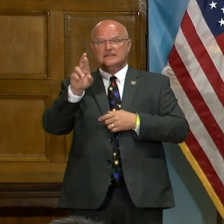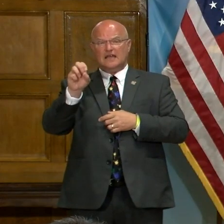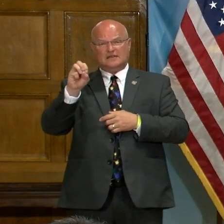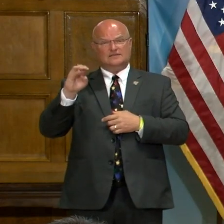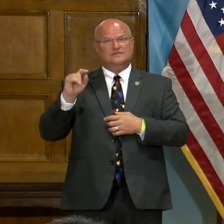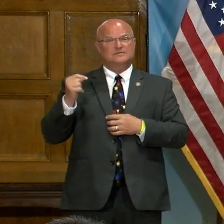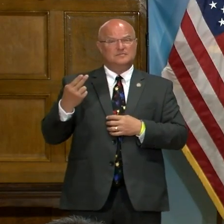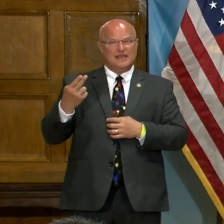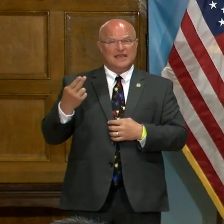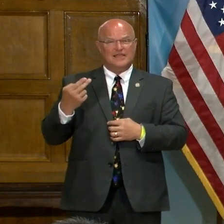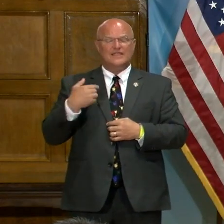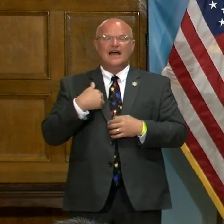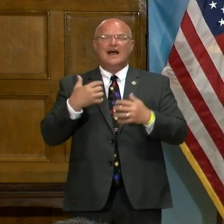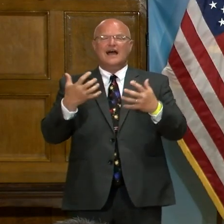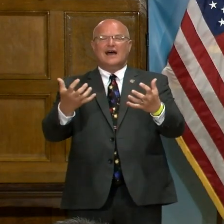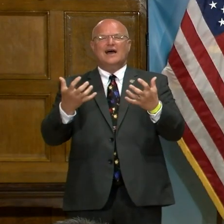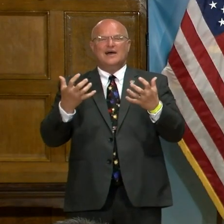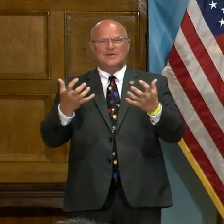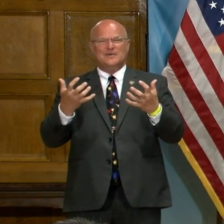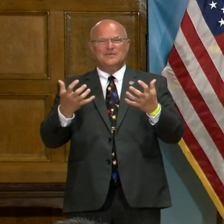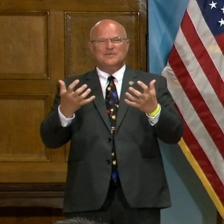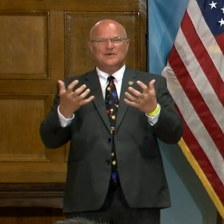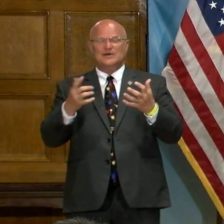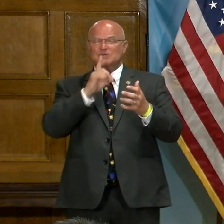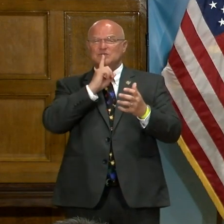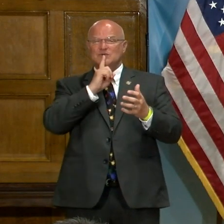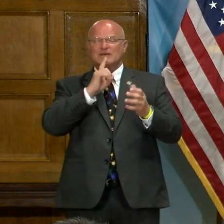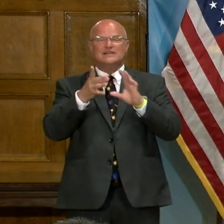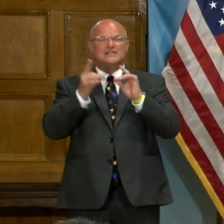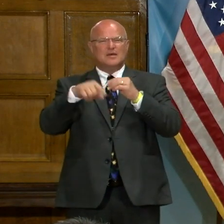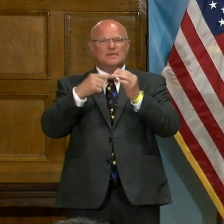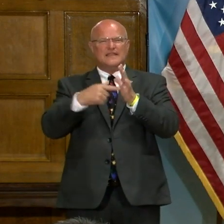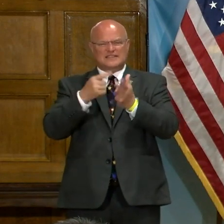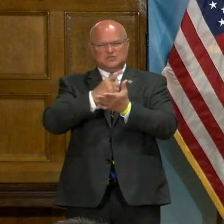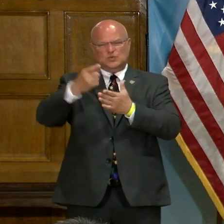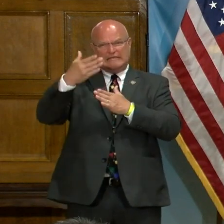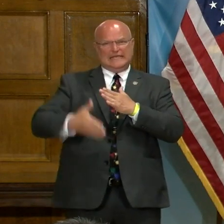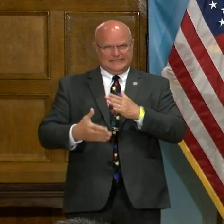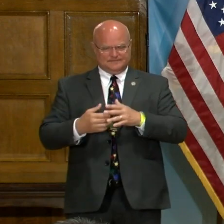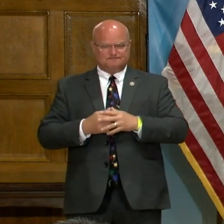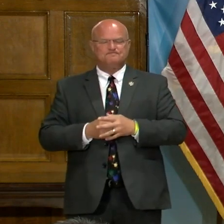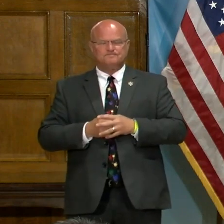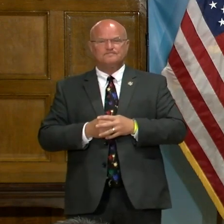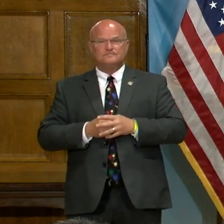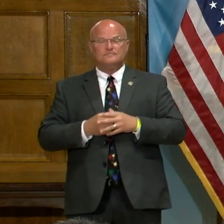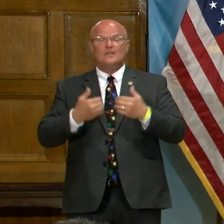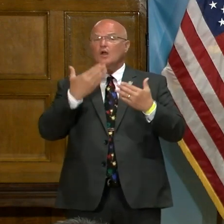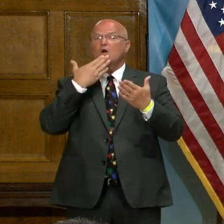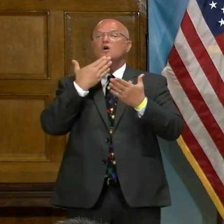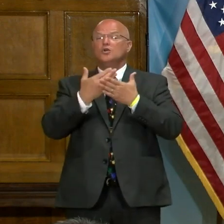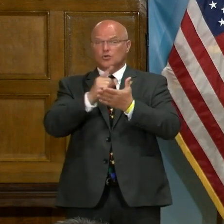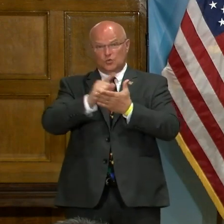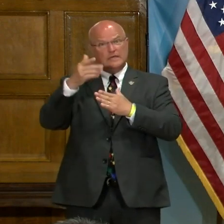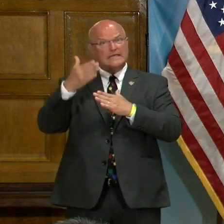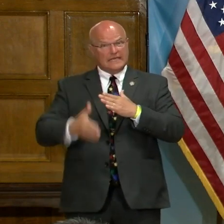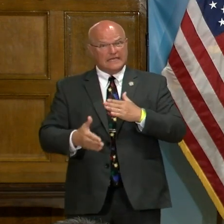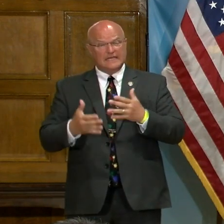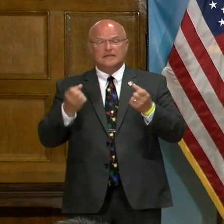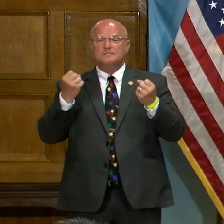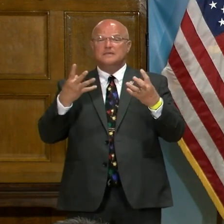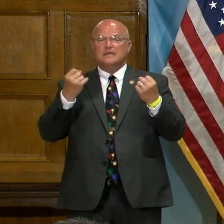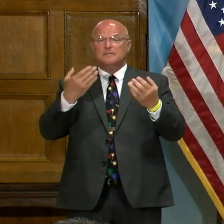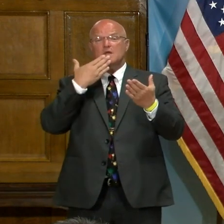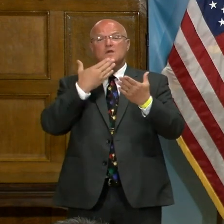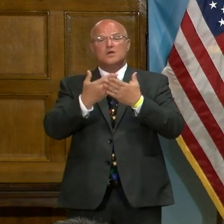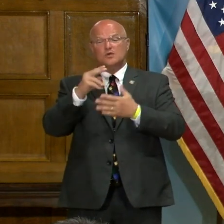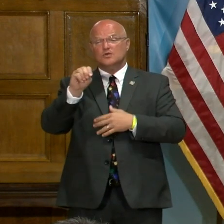Dr. Smith, I wanted to really talk about this weekend some. We had a very good weekend, and there's a lot of good